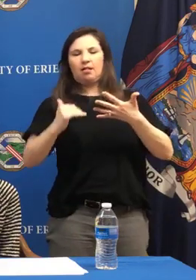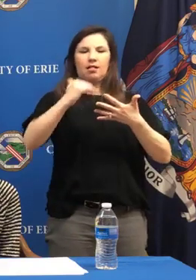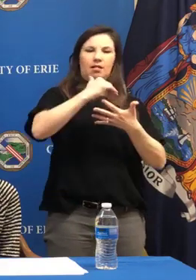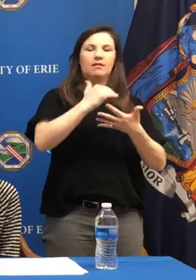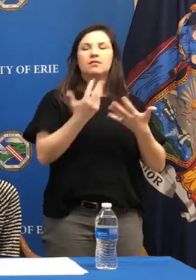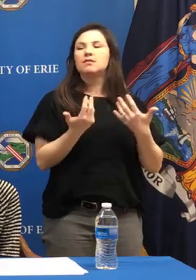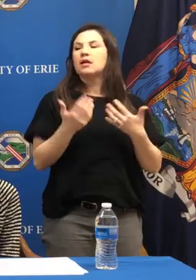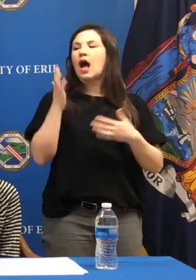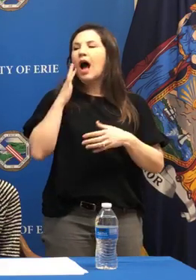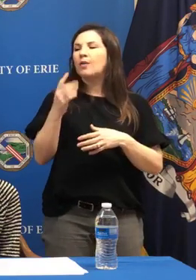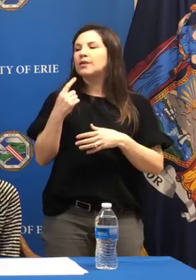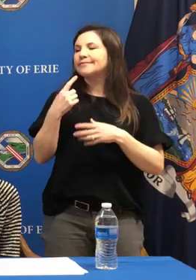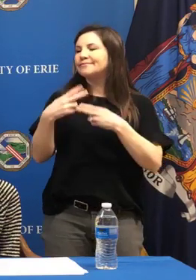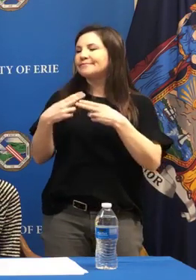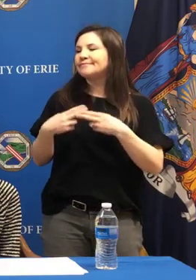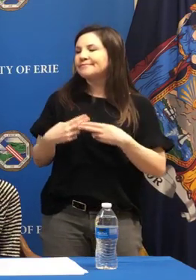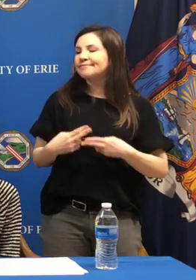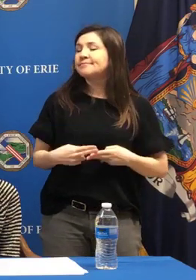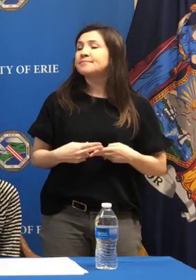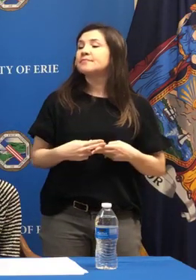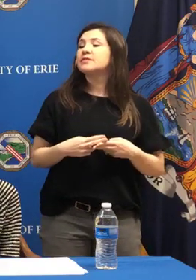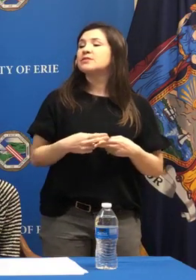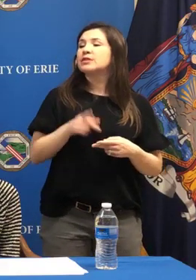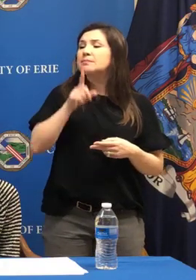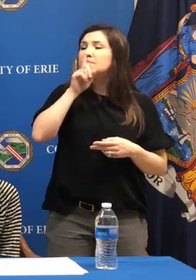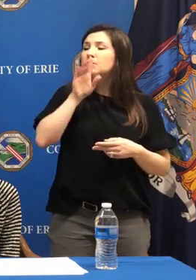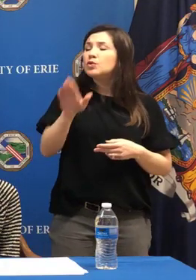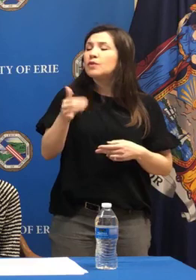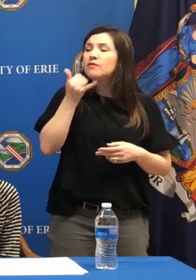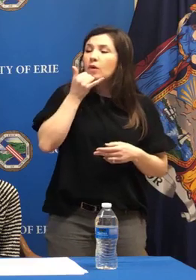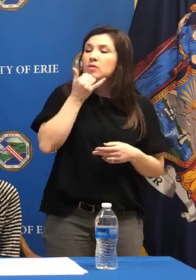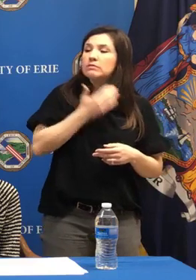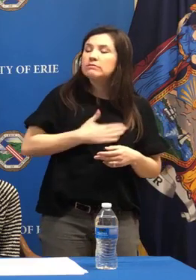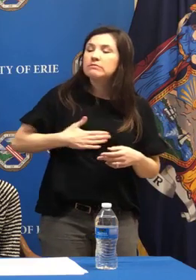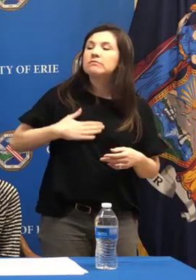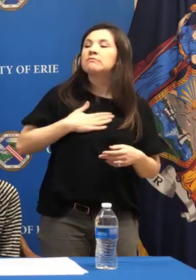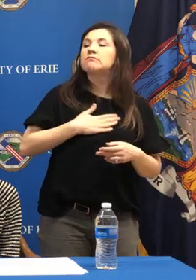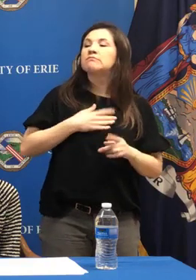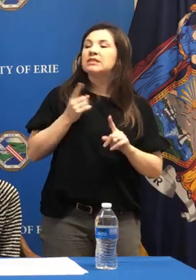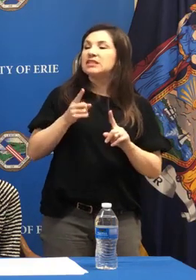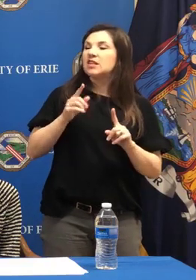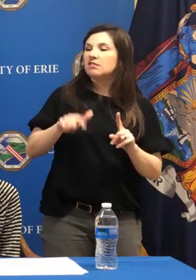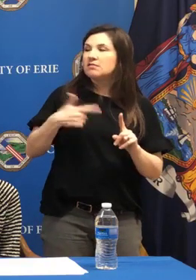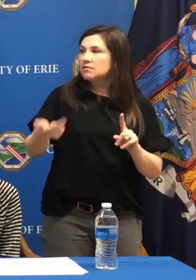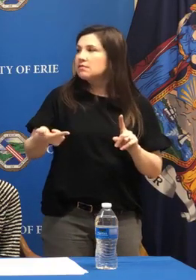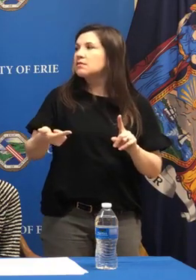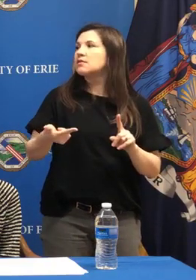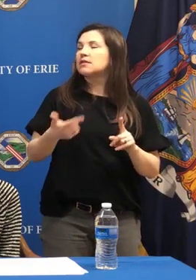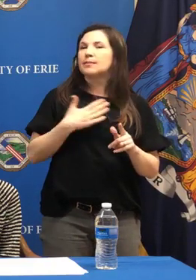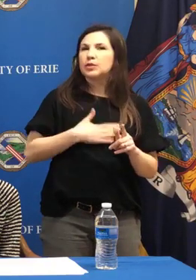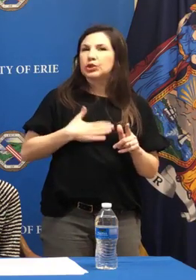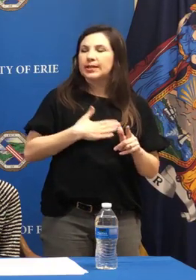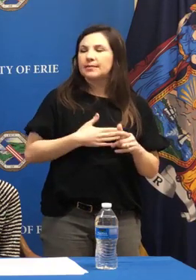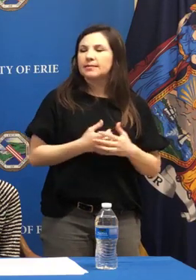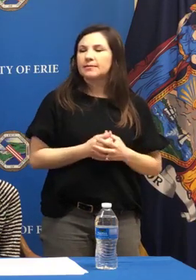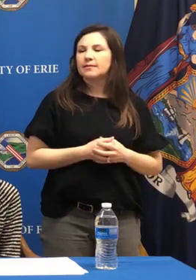I will call out the media outlets. If you can mute your phones on your side until such time as I call you out, I'd appreciate